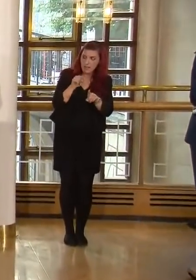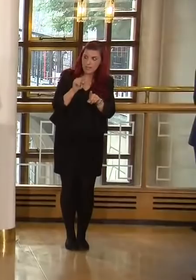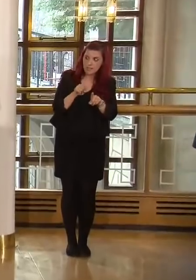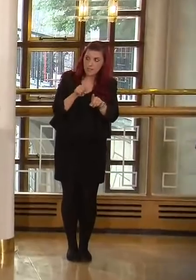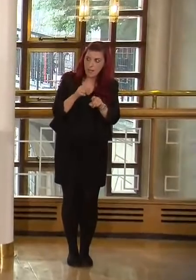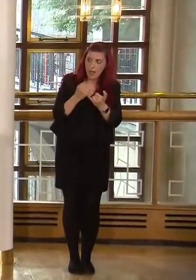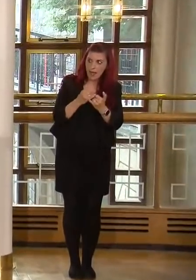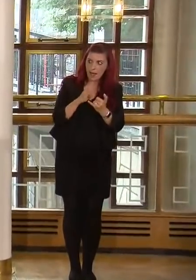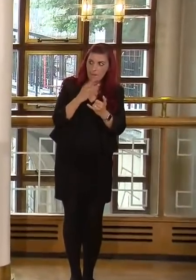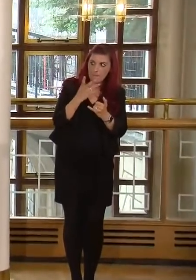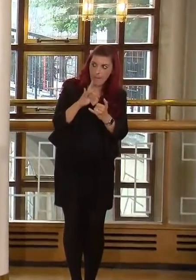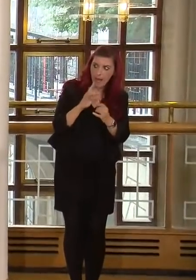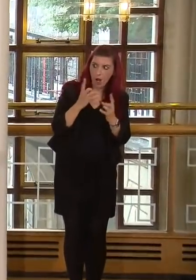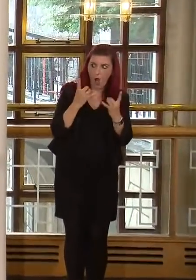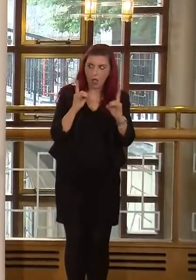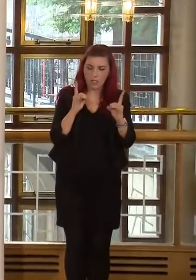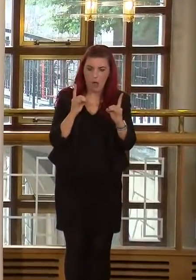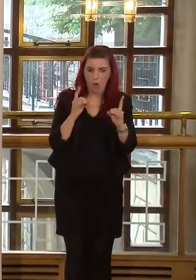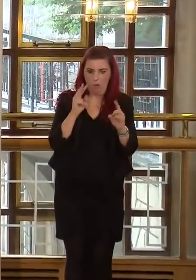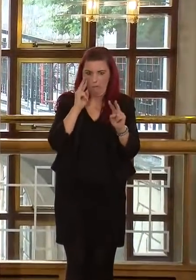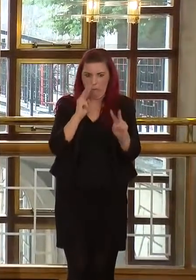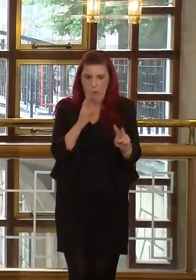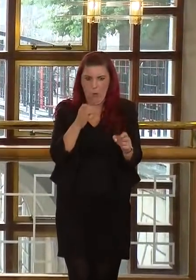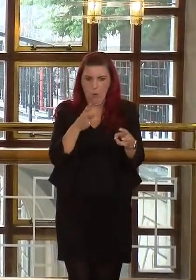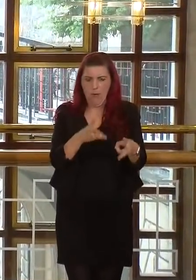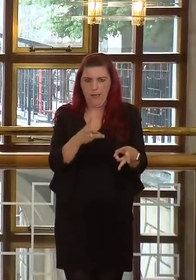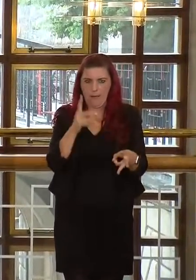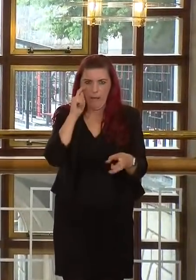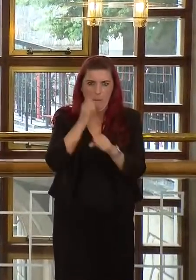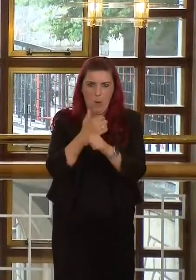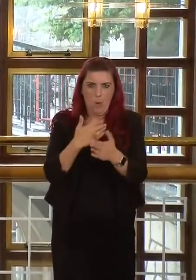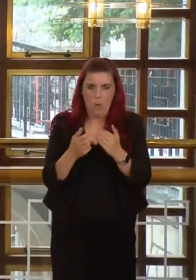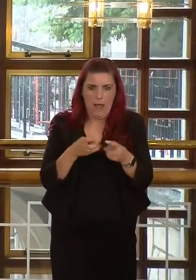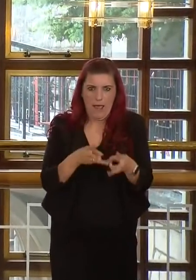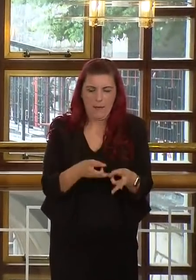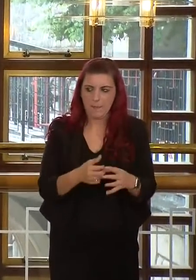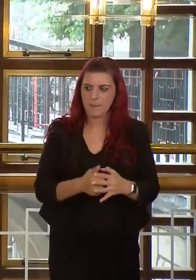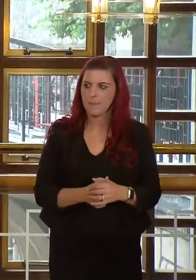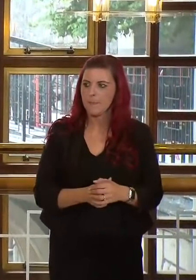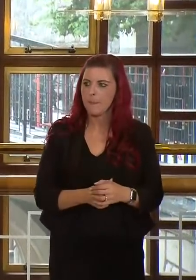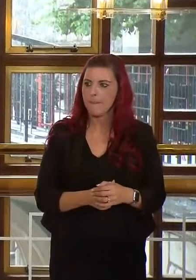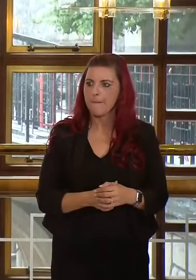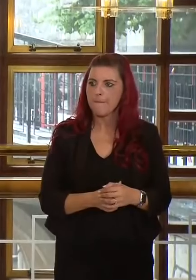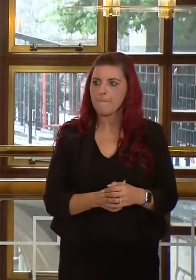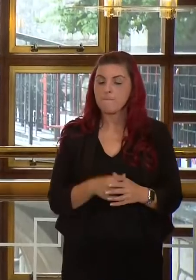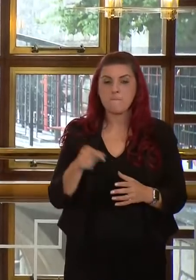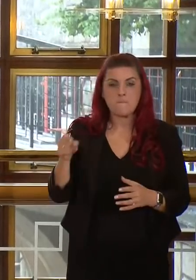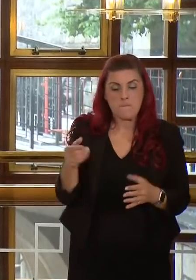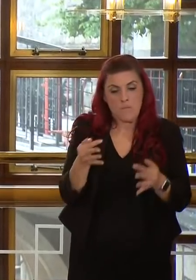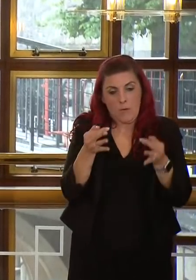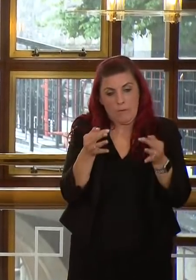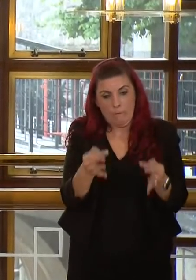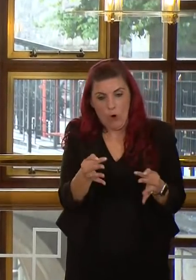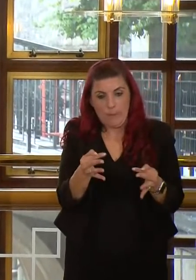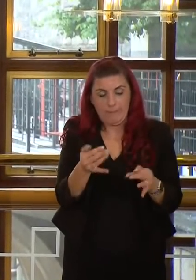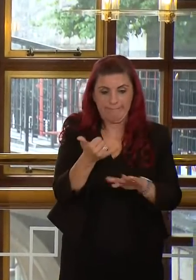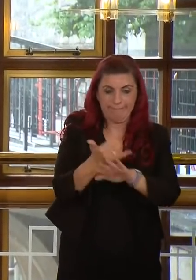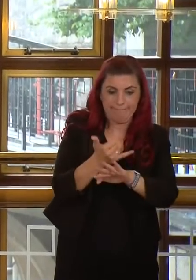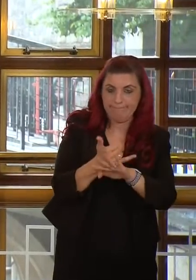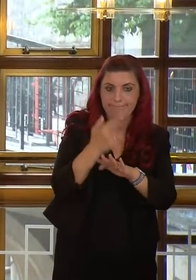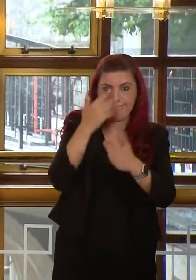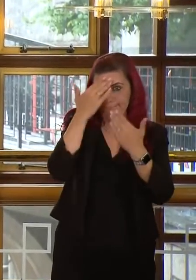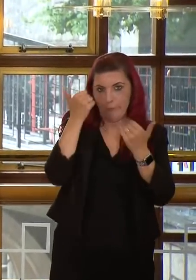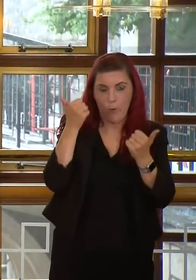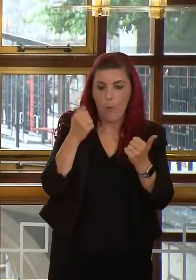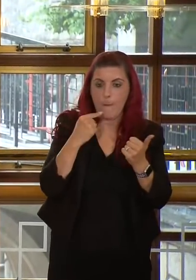bank holiday, or what way would you like to see that play out? Yeah, I don't have any firm plans on that yet, but I